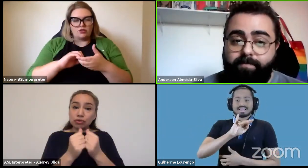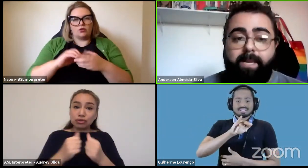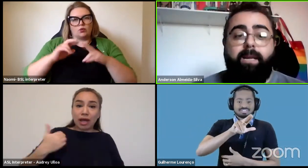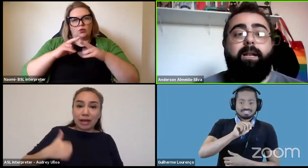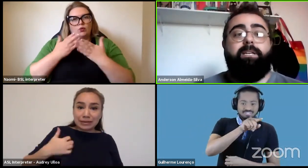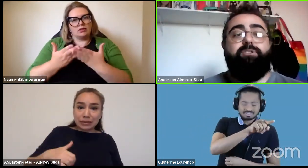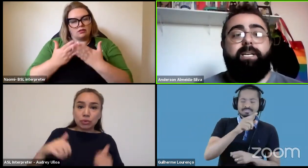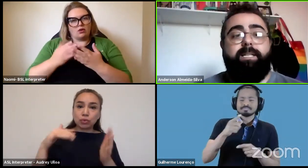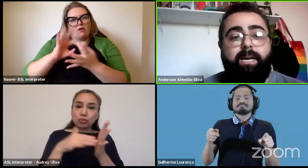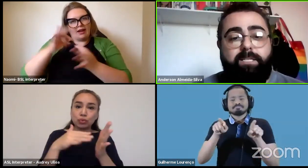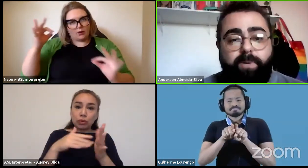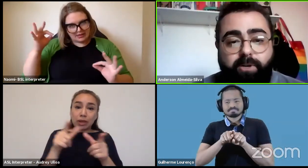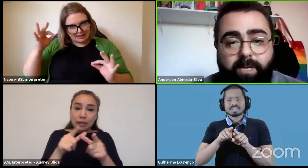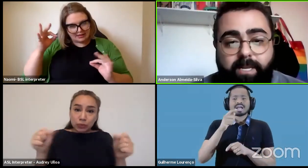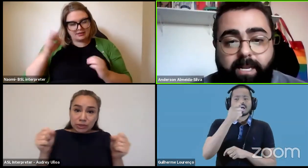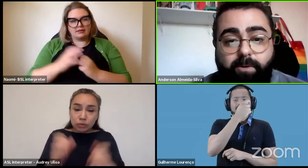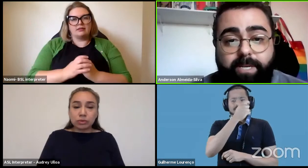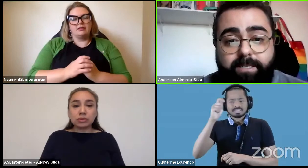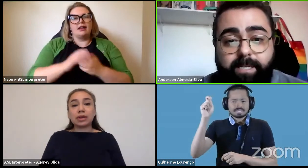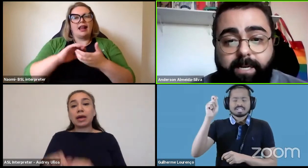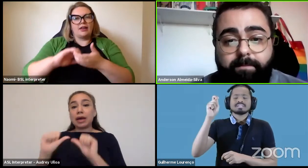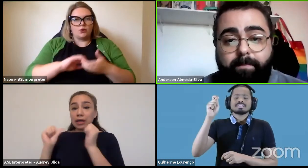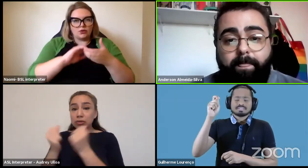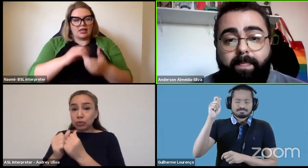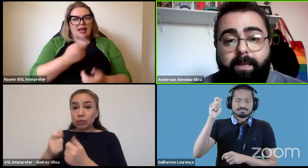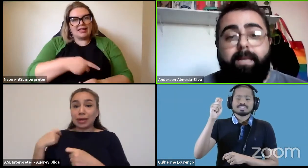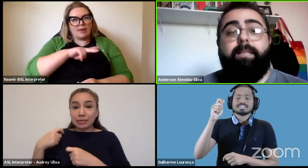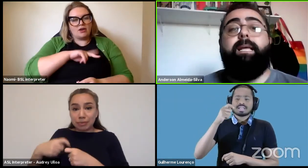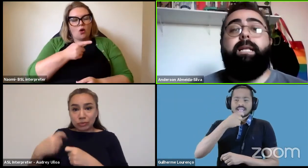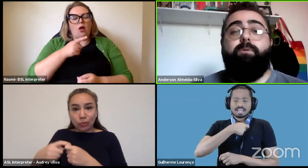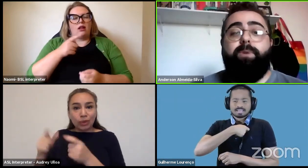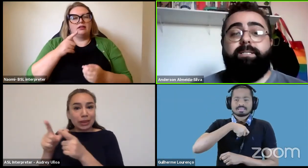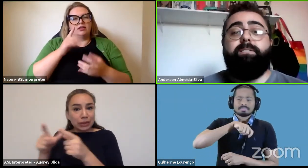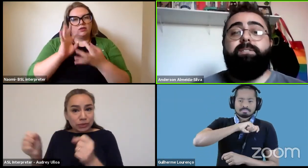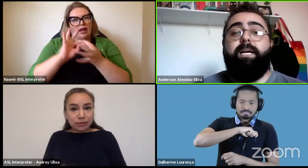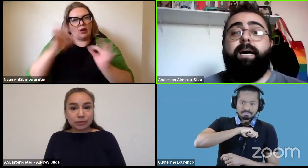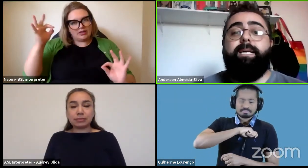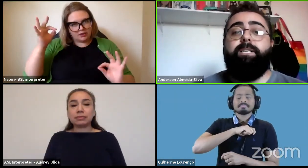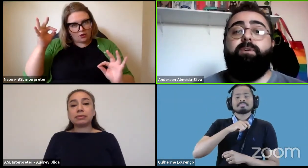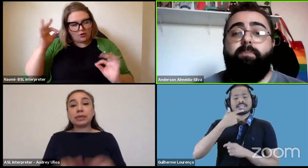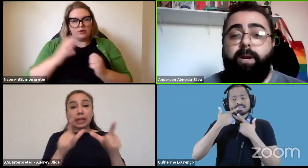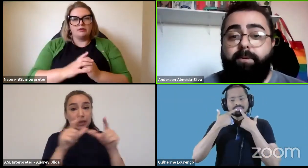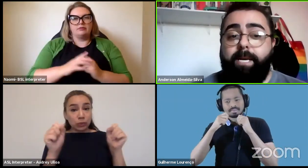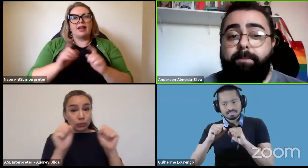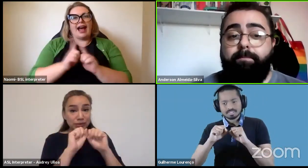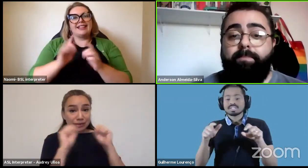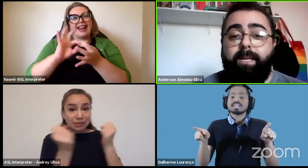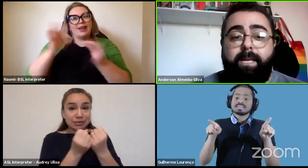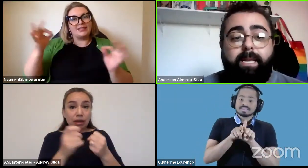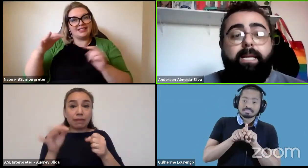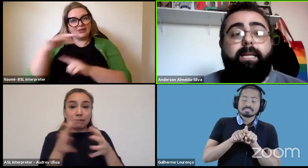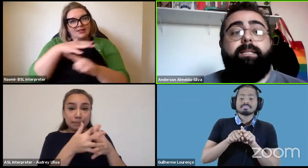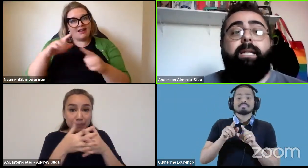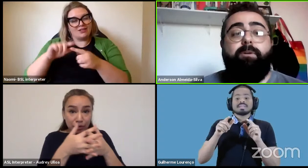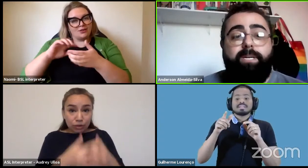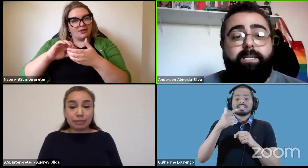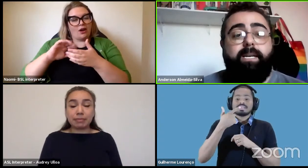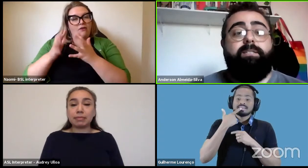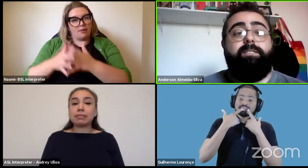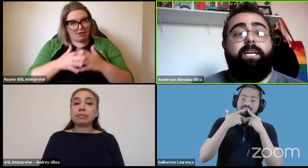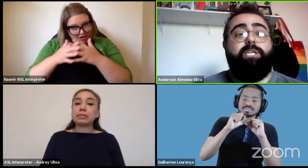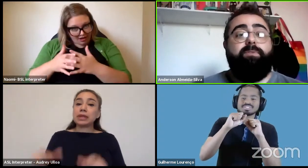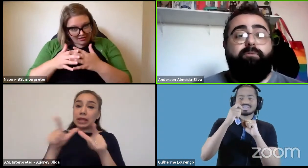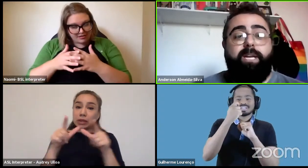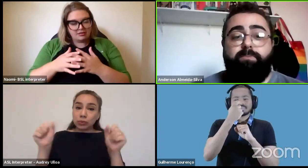Lingüísticos, la Sociedad Española de Lingüística, the Linguistic Society of America, the